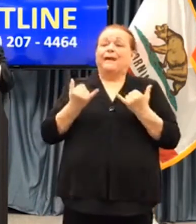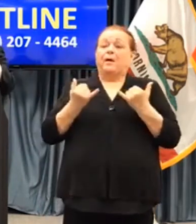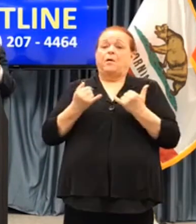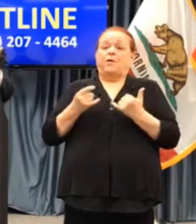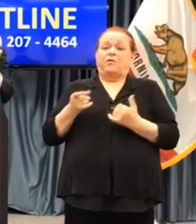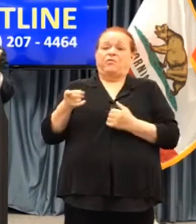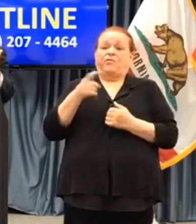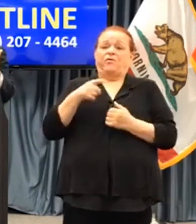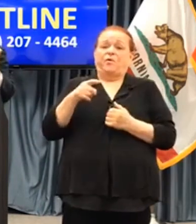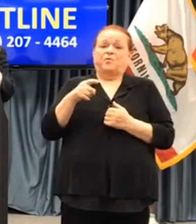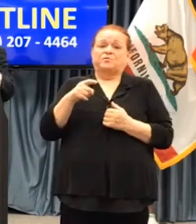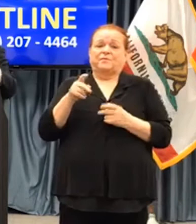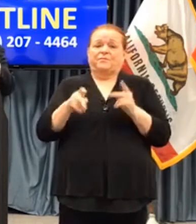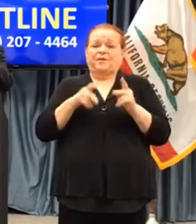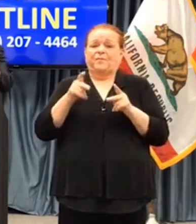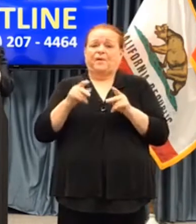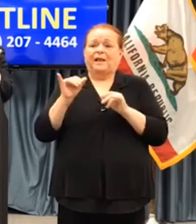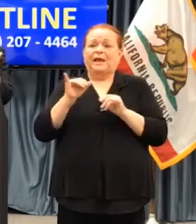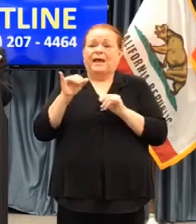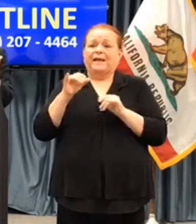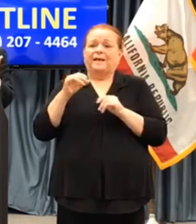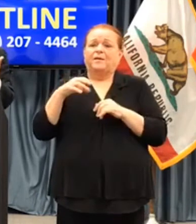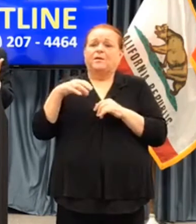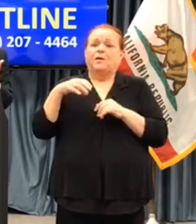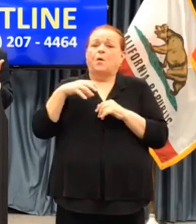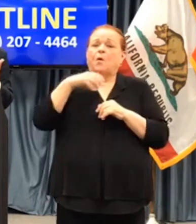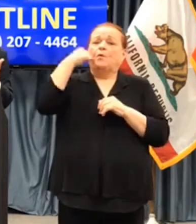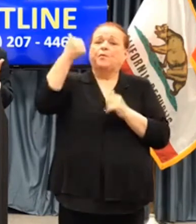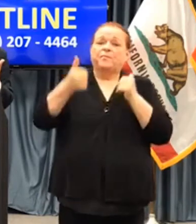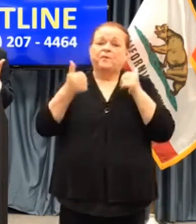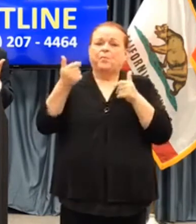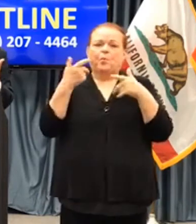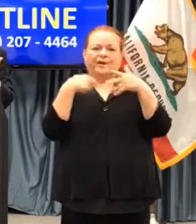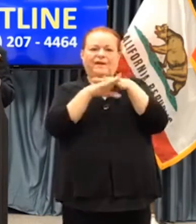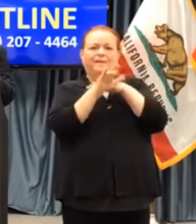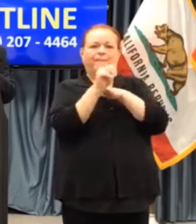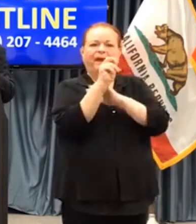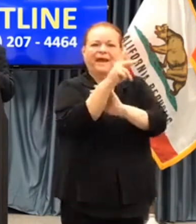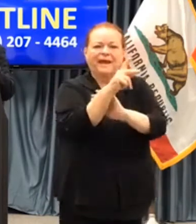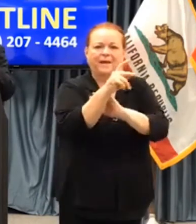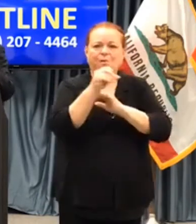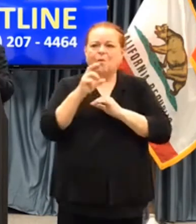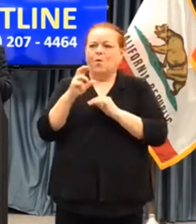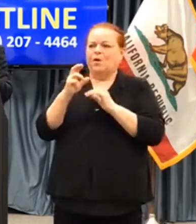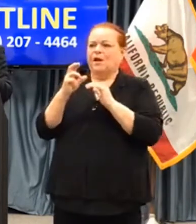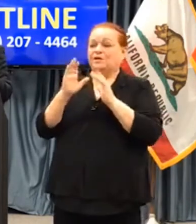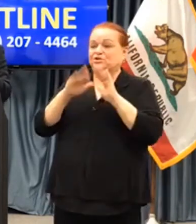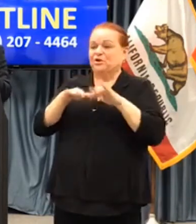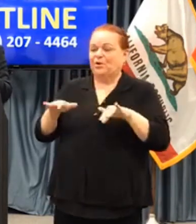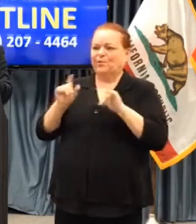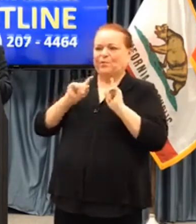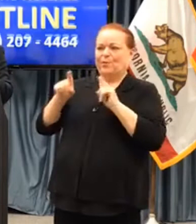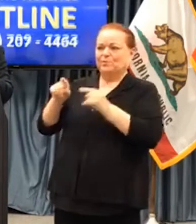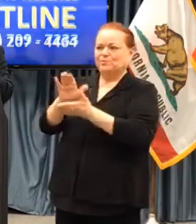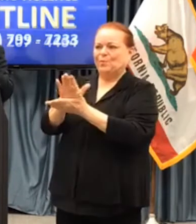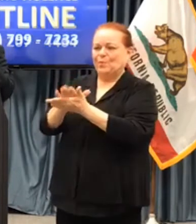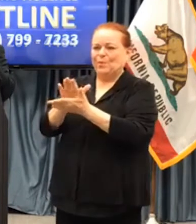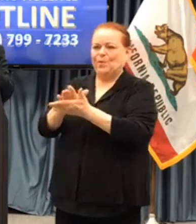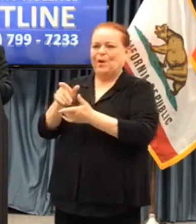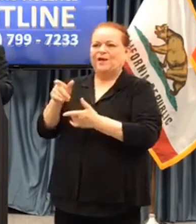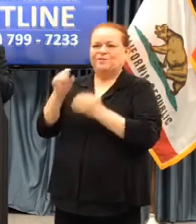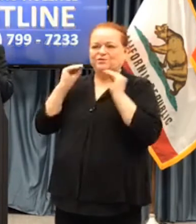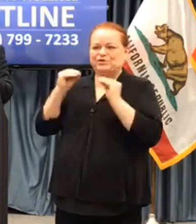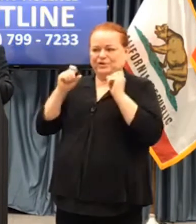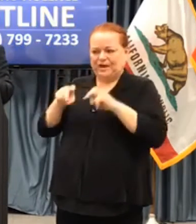the elderly at banks or kids in school with teachers or counselors. Those are what we call mandatory reporters.